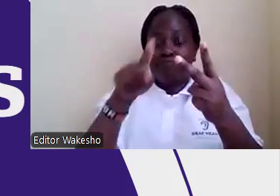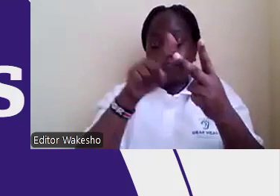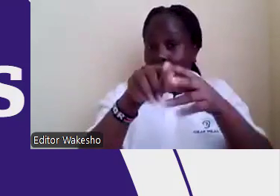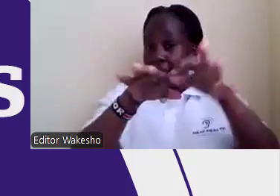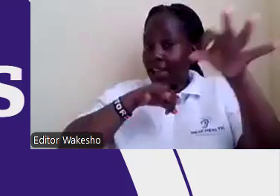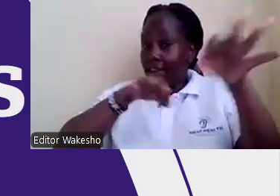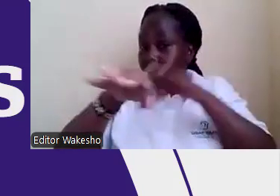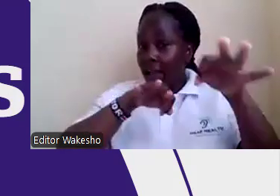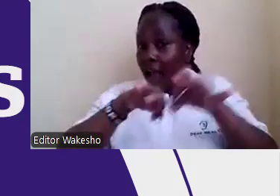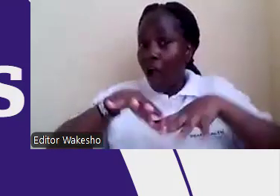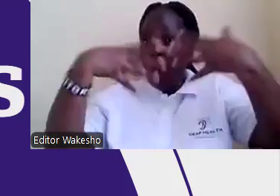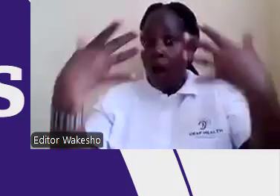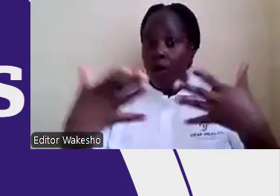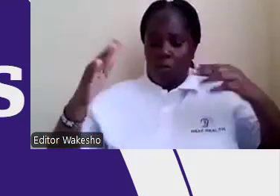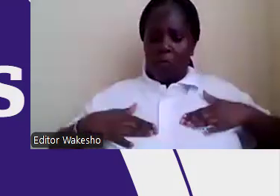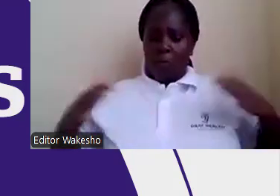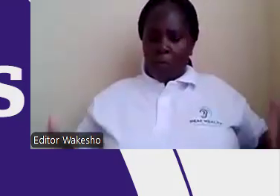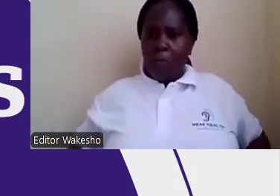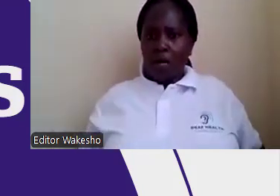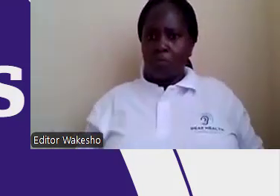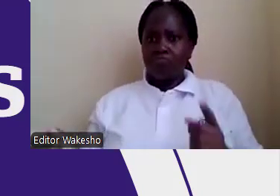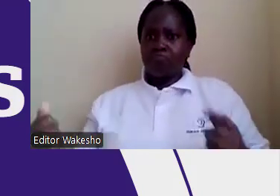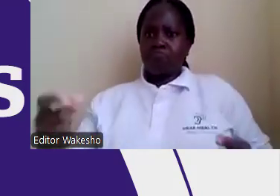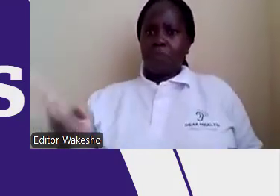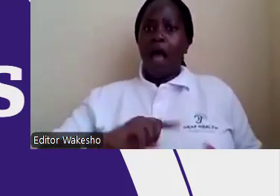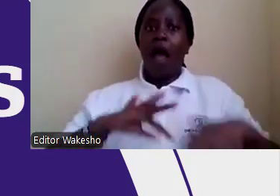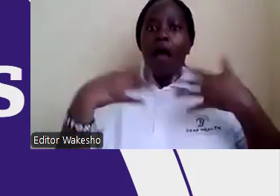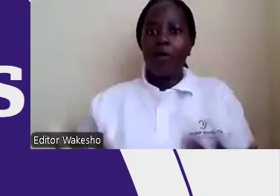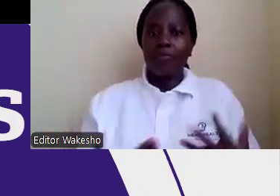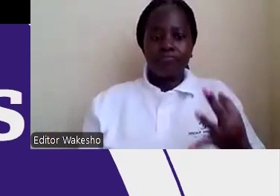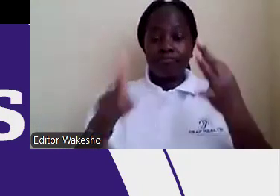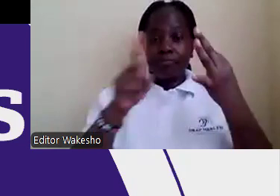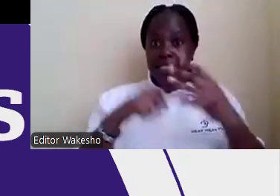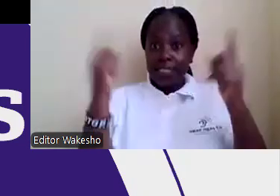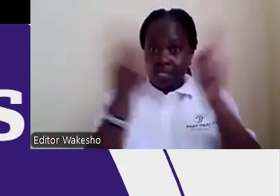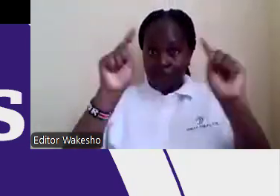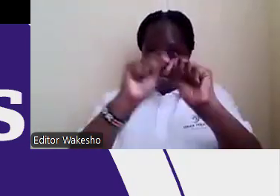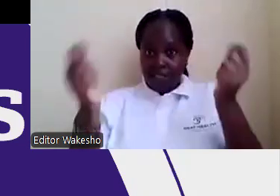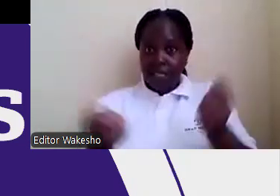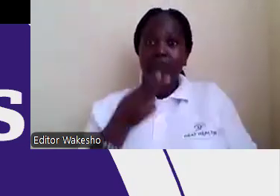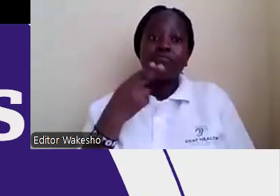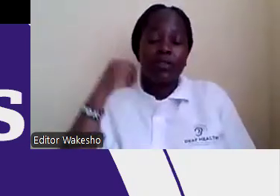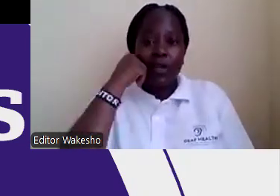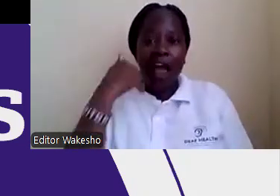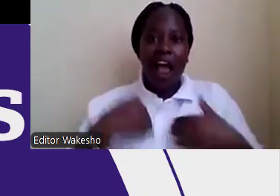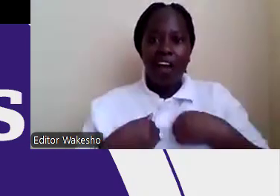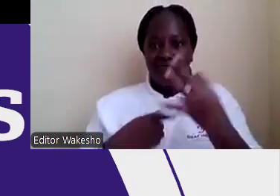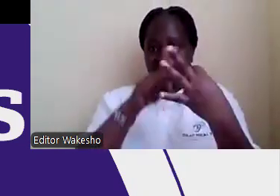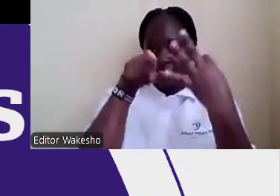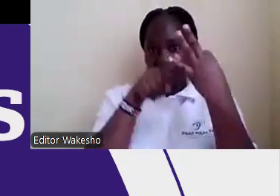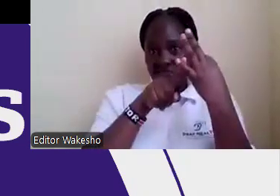how it affects the body. We're going to differentiate the main types of diabetes, so type 1, type 2, and